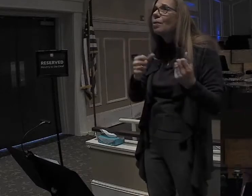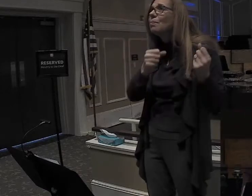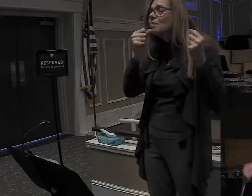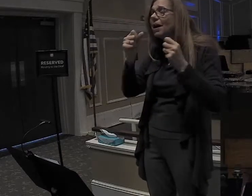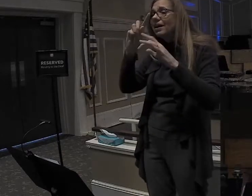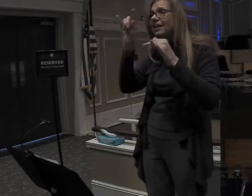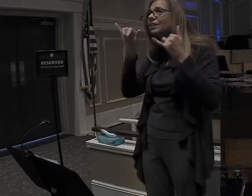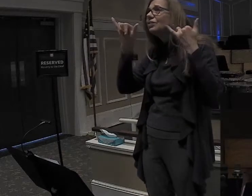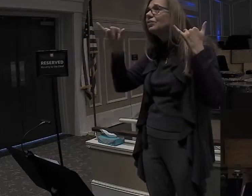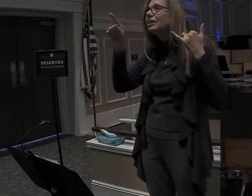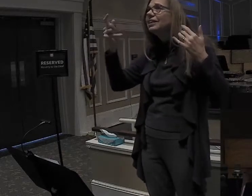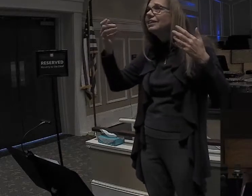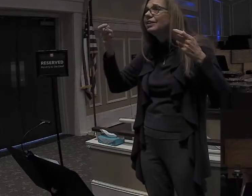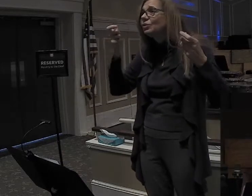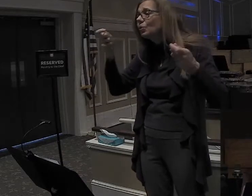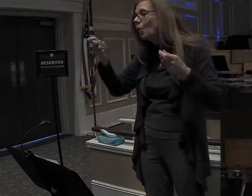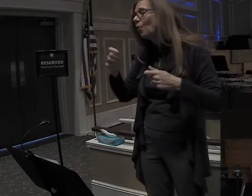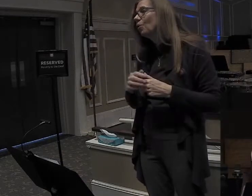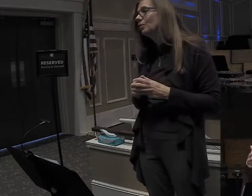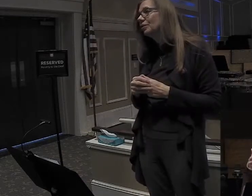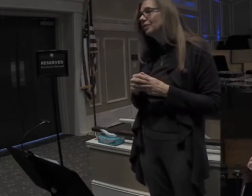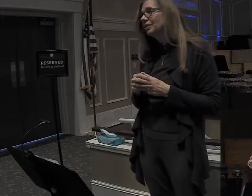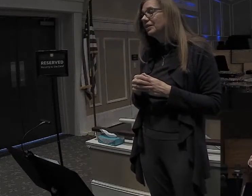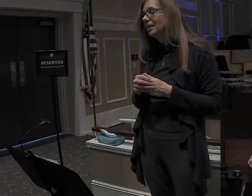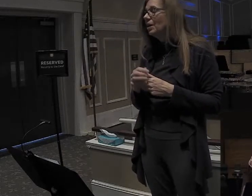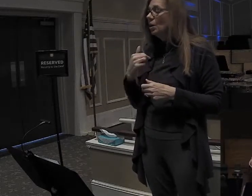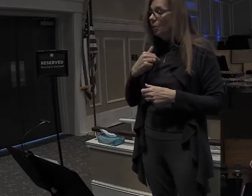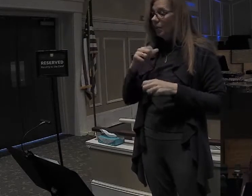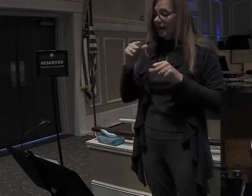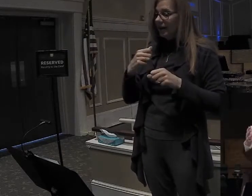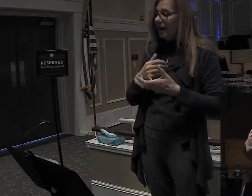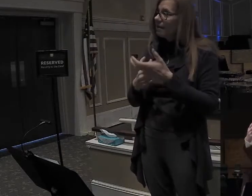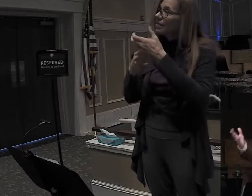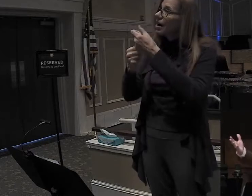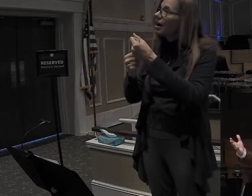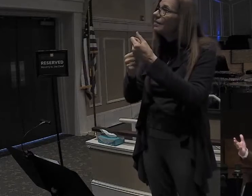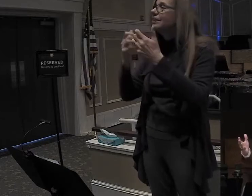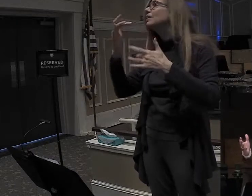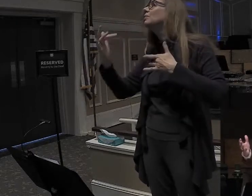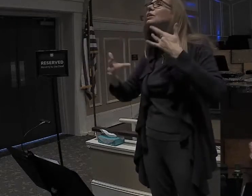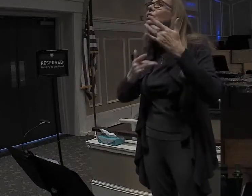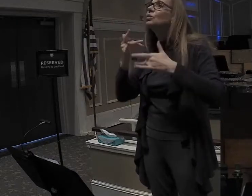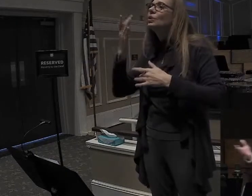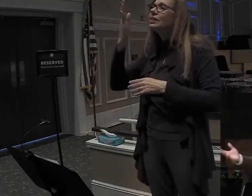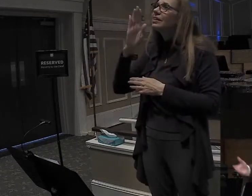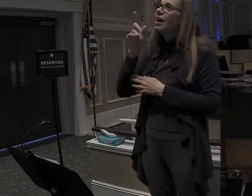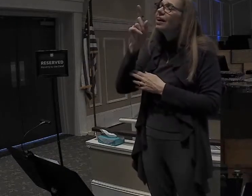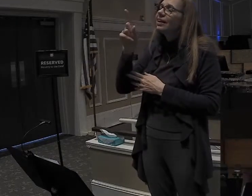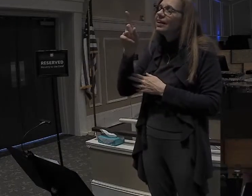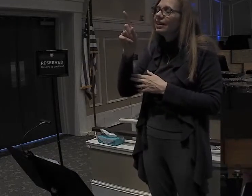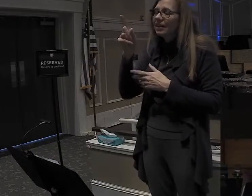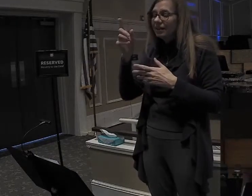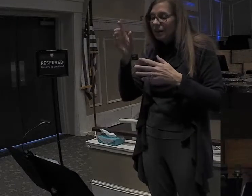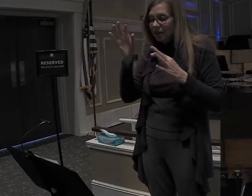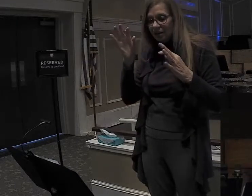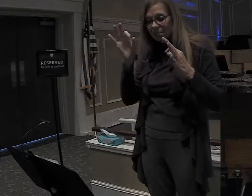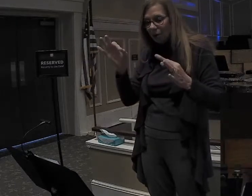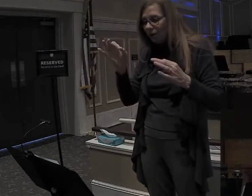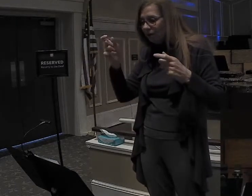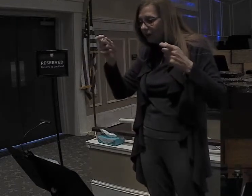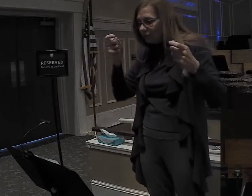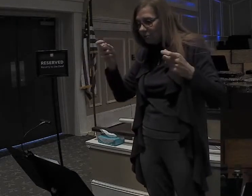and He's in control. It brings us confidence as we rejoice in the God who's sovereign over all the circumstances of